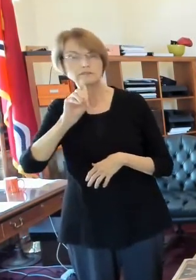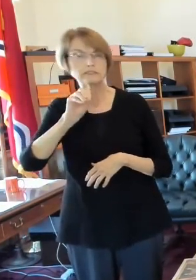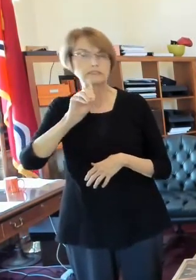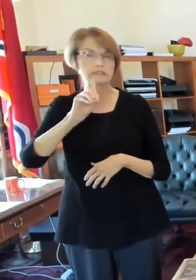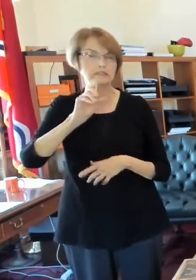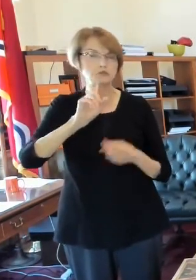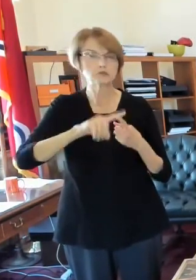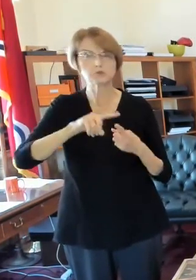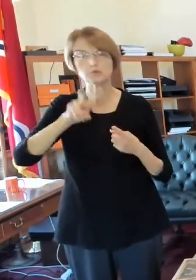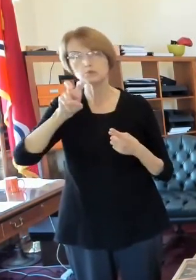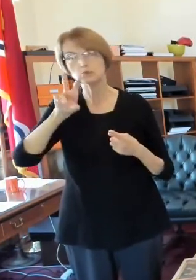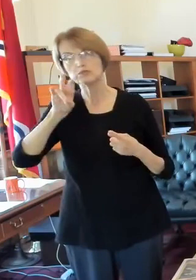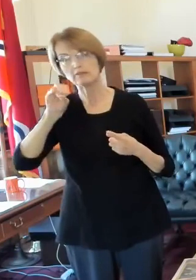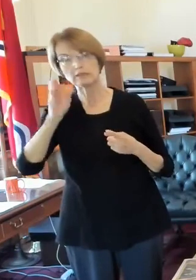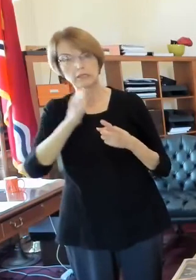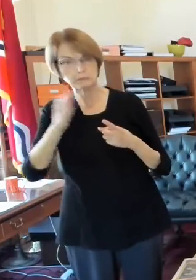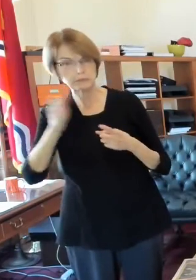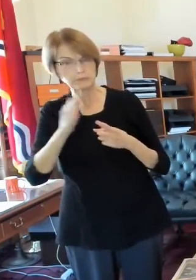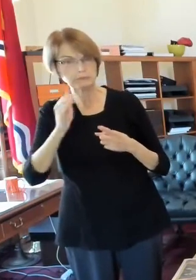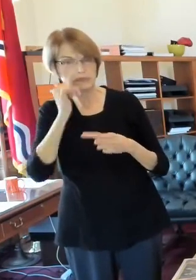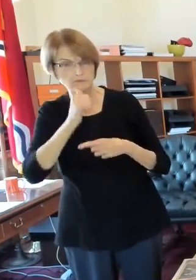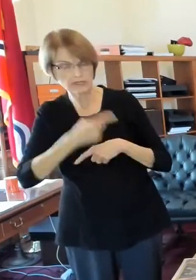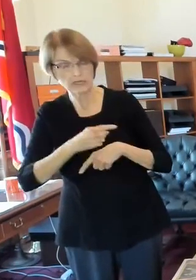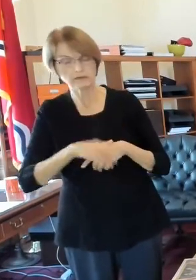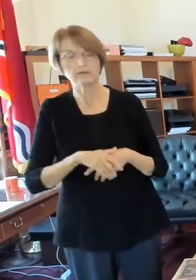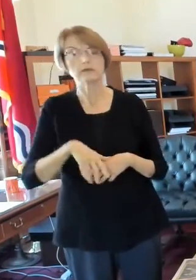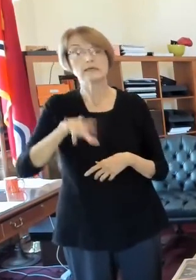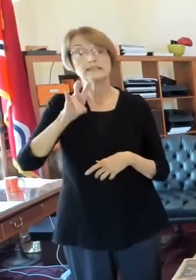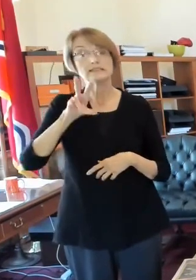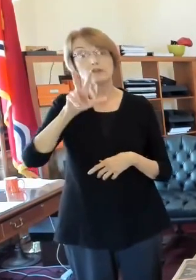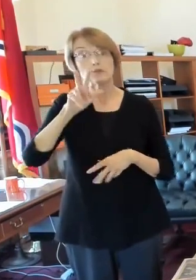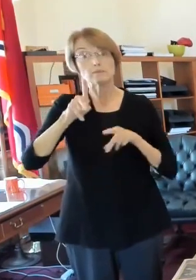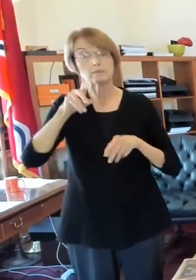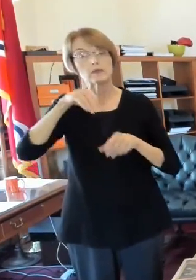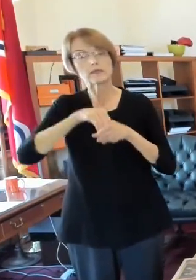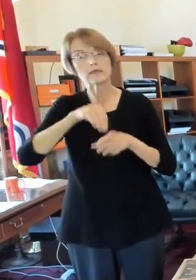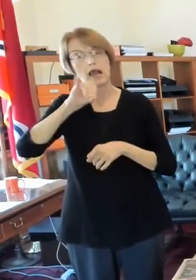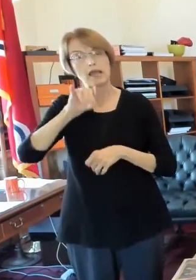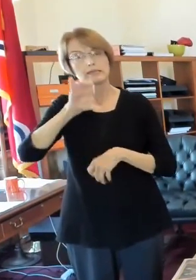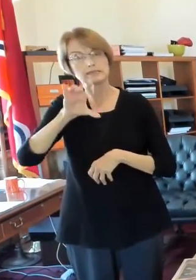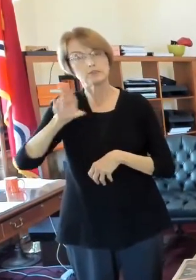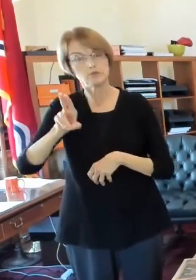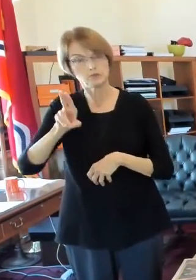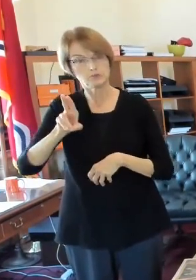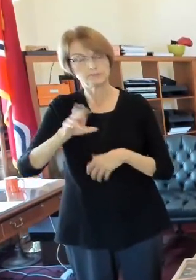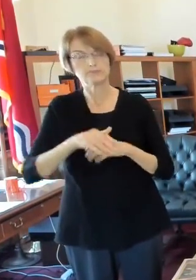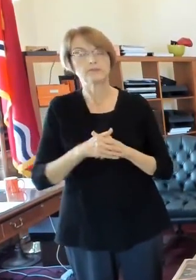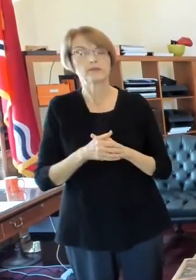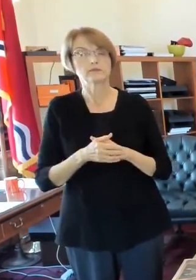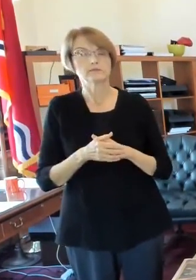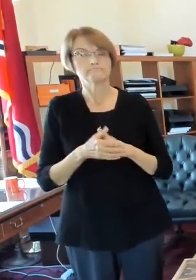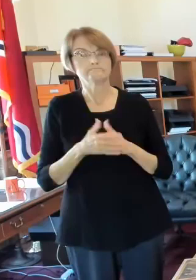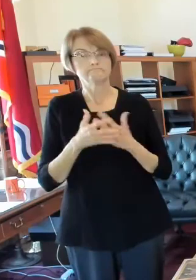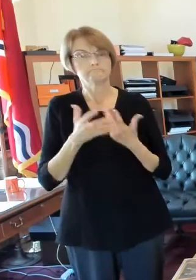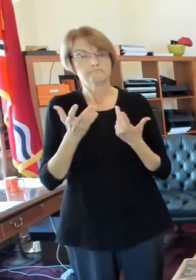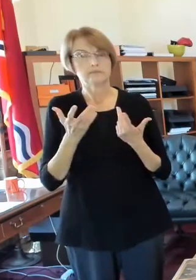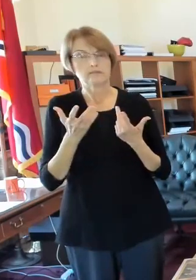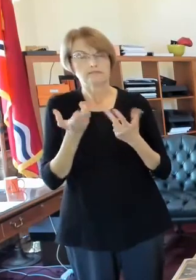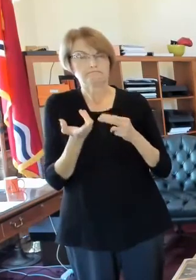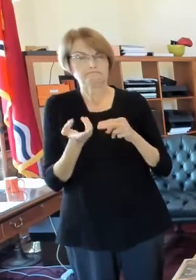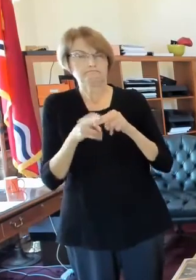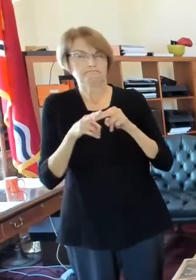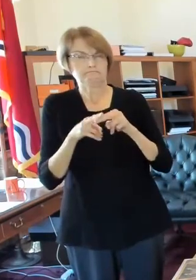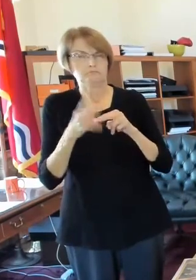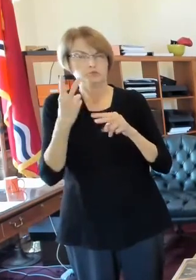250 to 270. 73 people in the ICU now. That's a bounce up, a